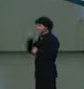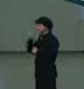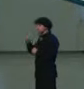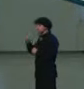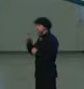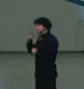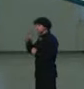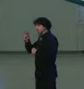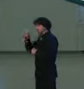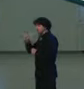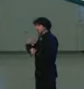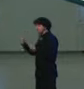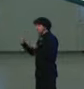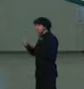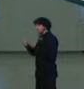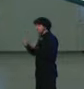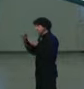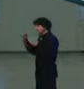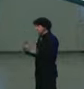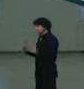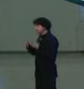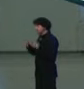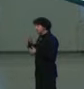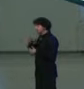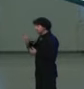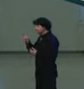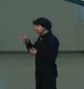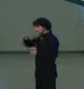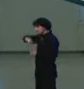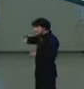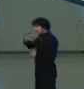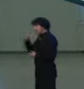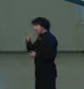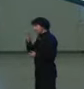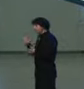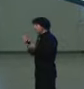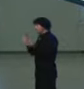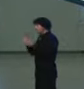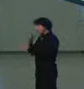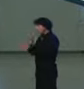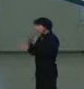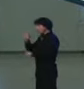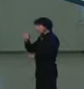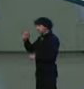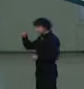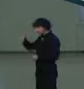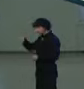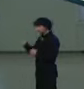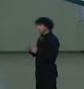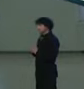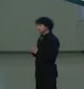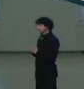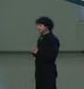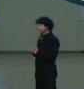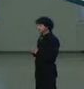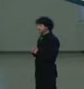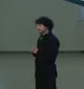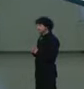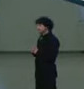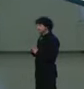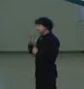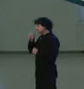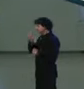are familiar with the Tron world, it was actually in the world that you played the game and then you went into the game. So it